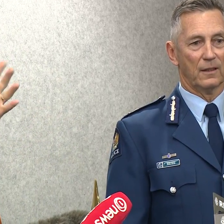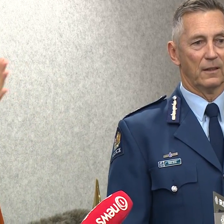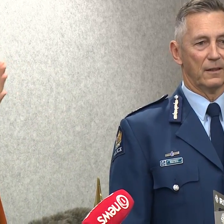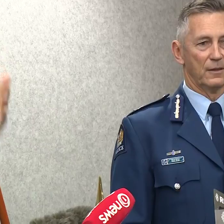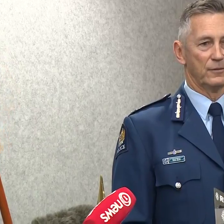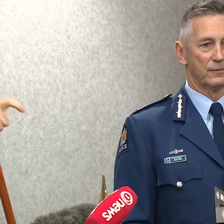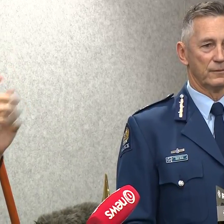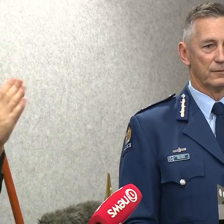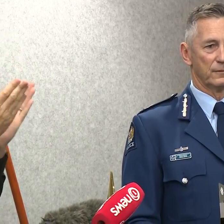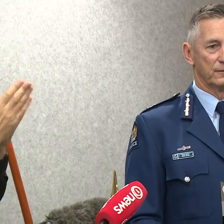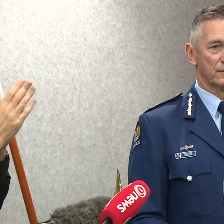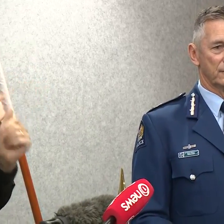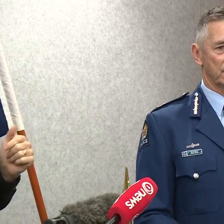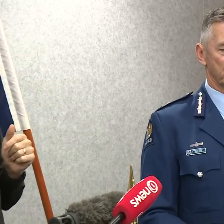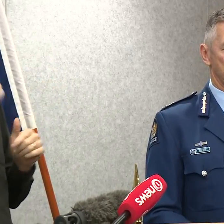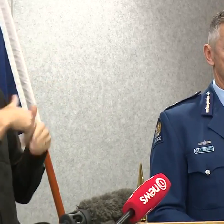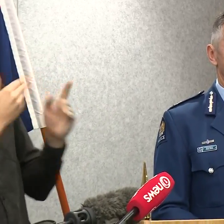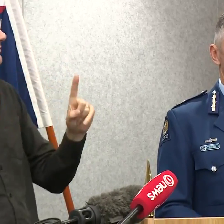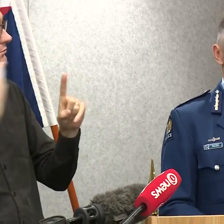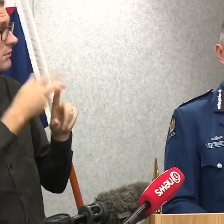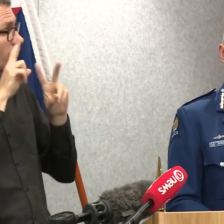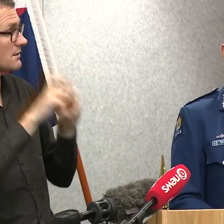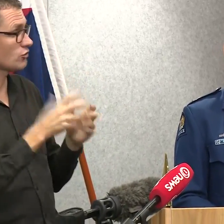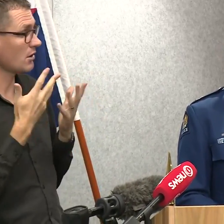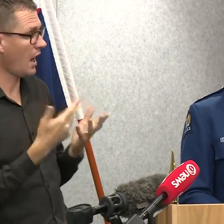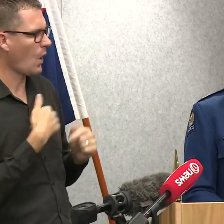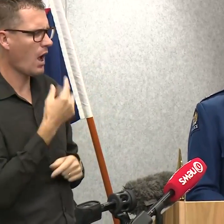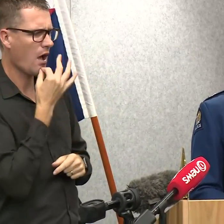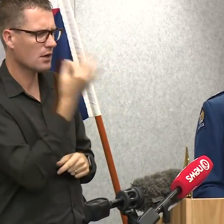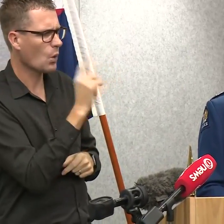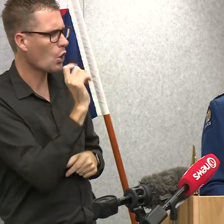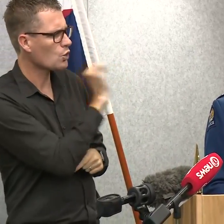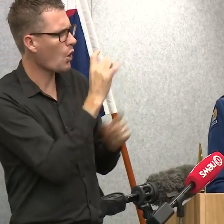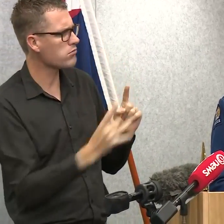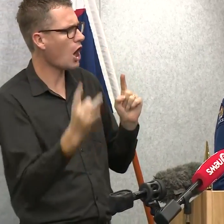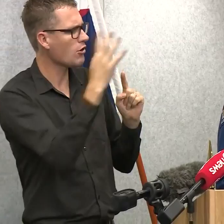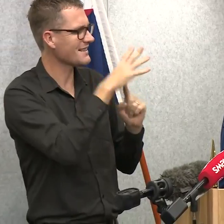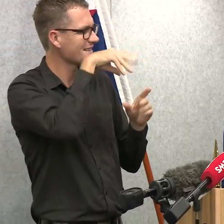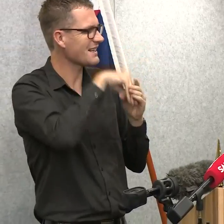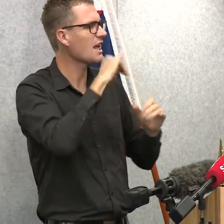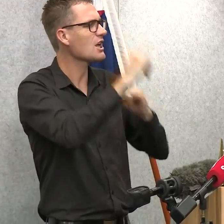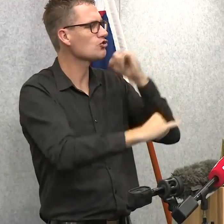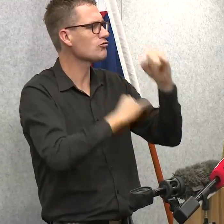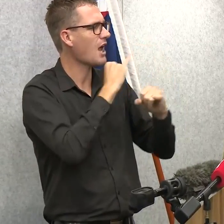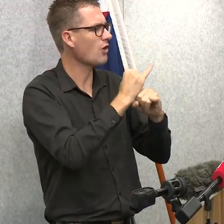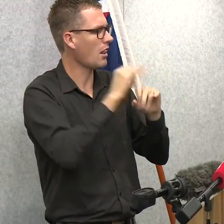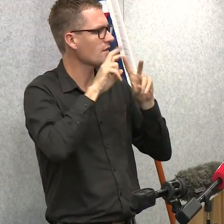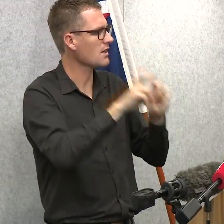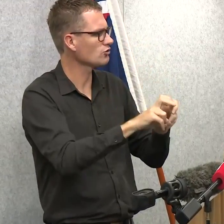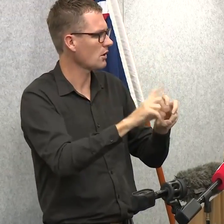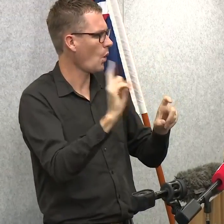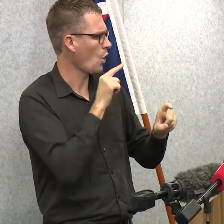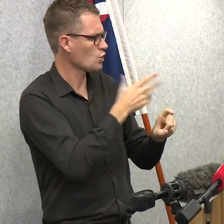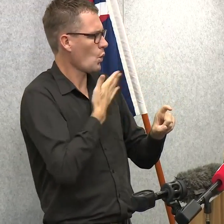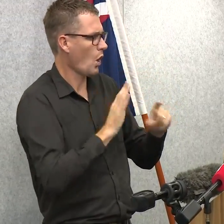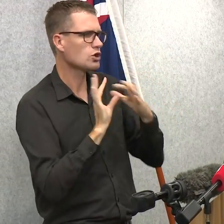the investigation now, can you give us an idea of your priorities in the international investigation? What sort of cooperation are you looking